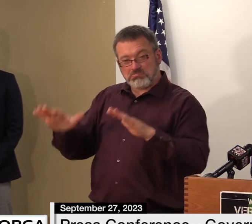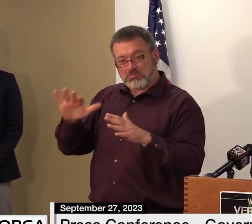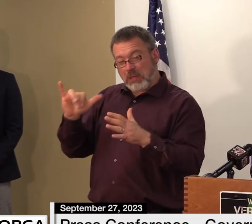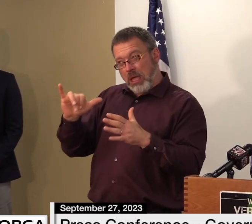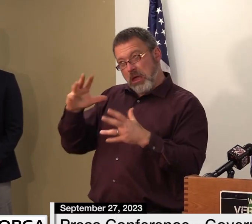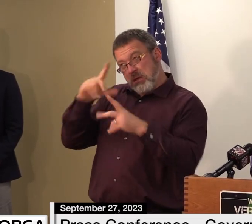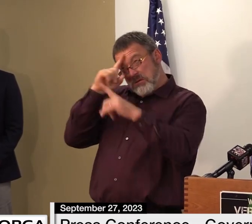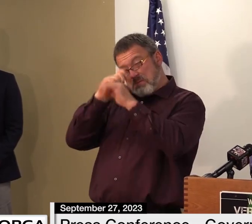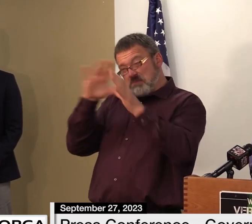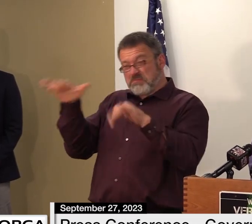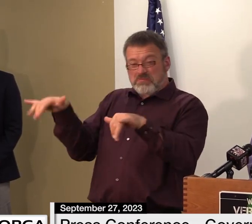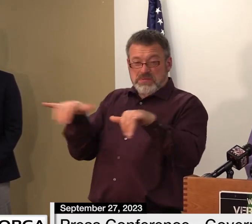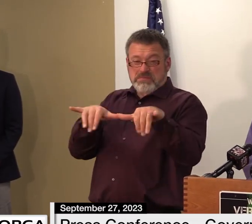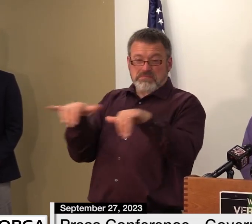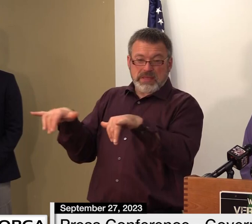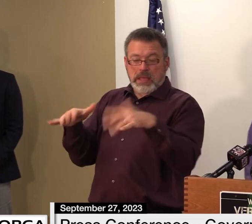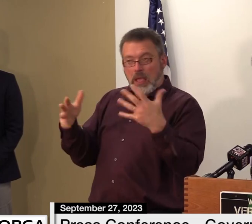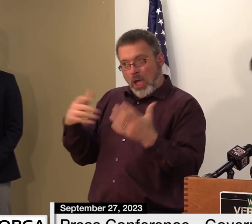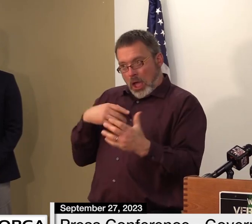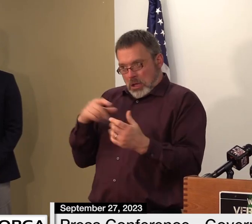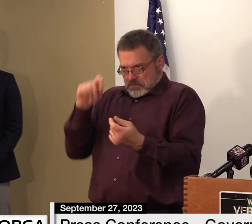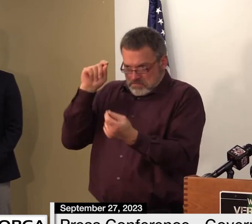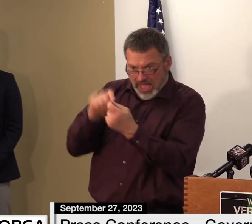I don't think I have more detail.